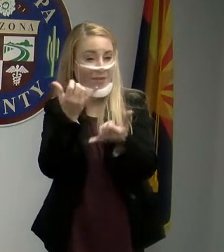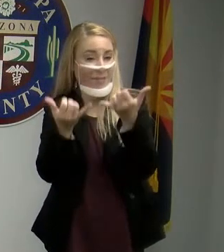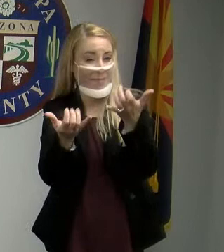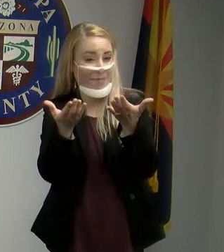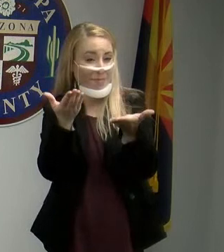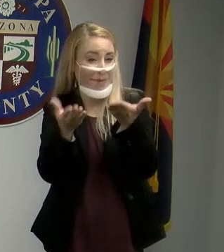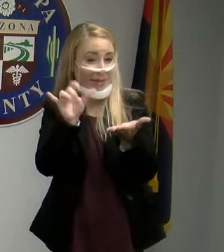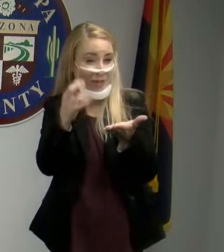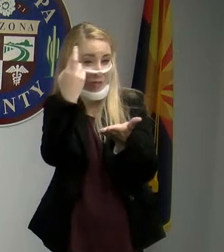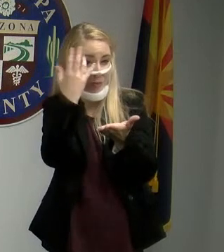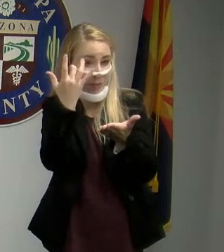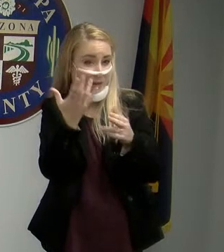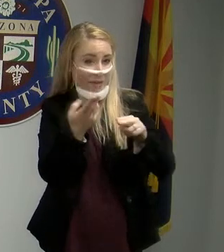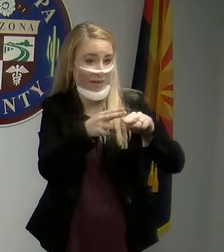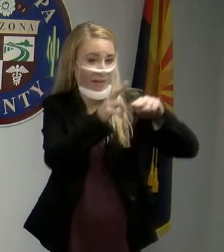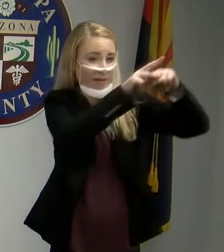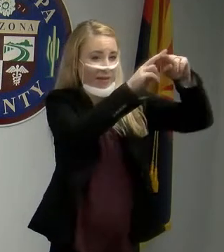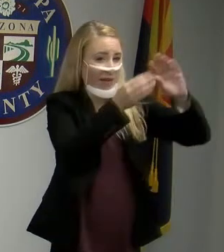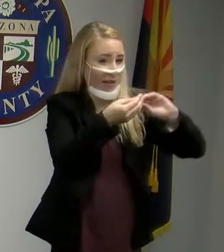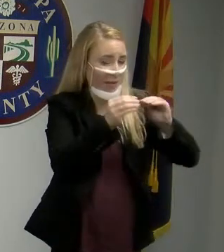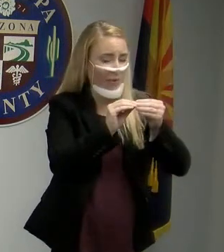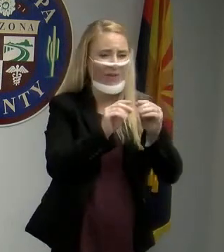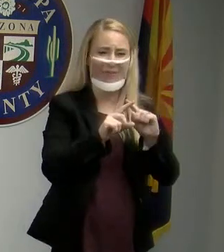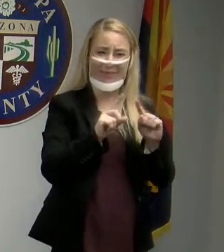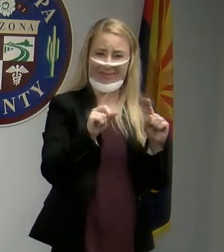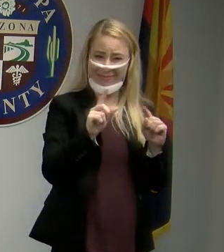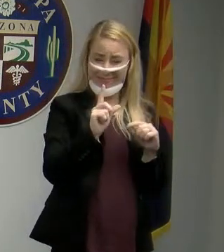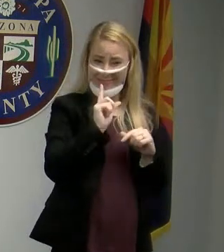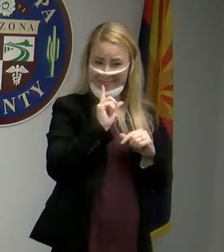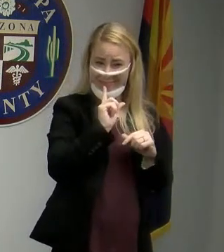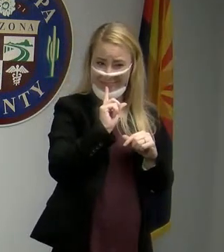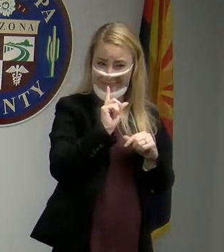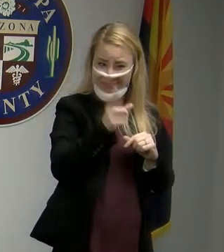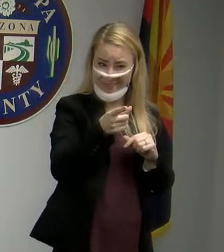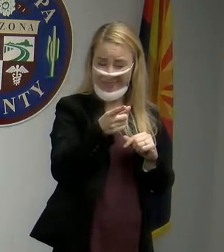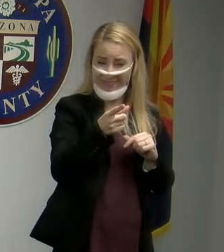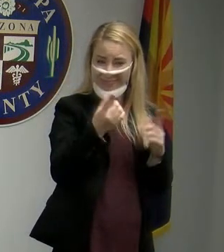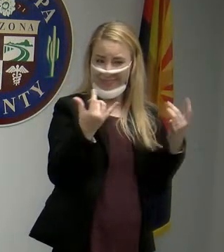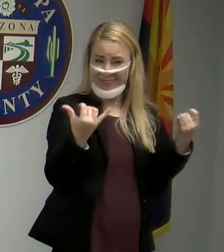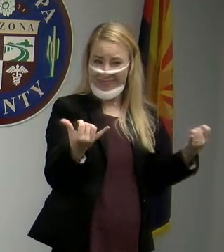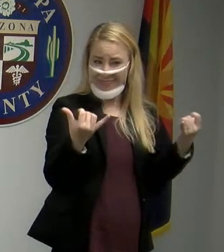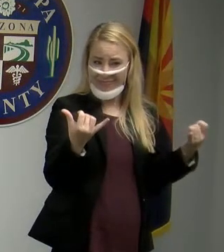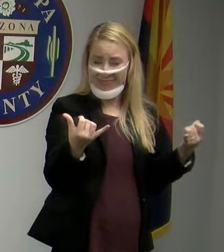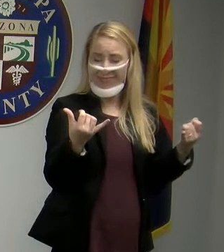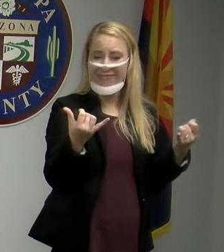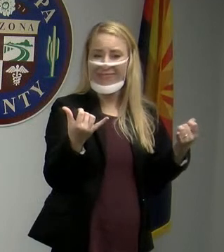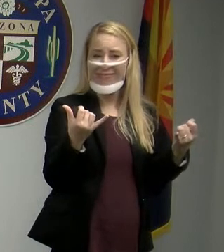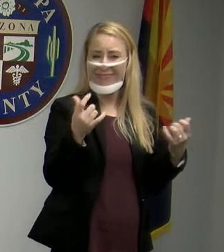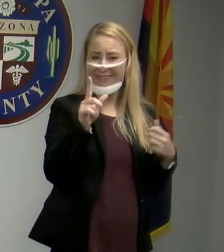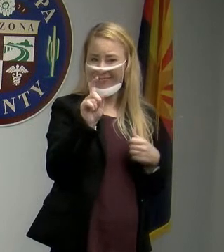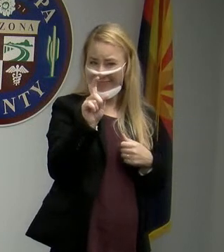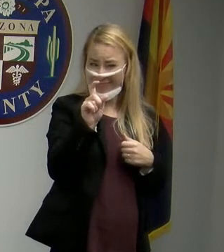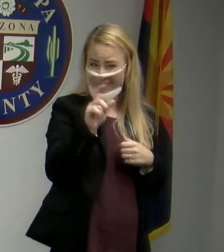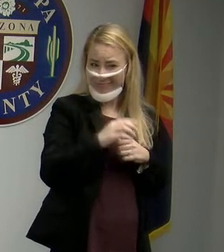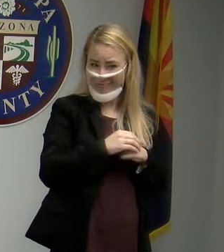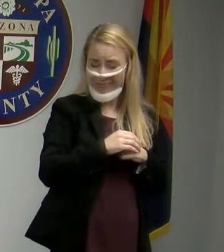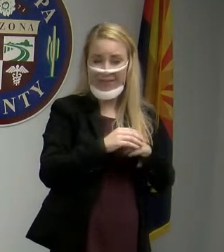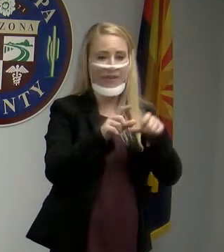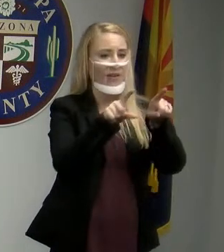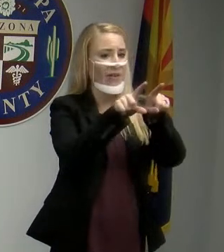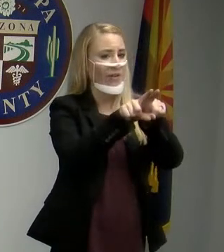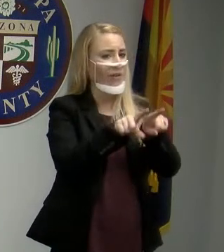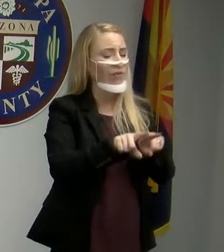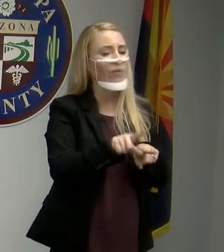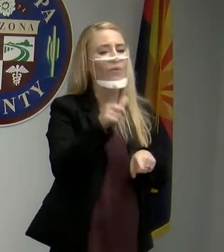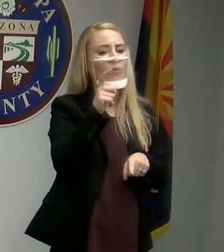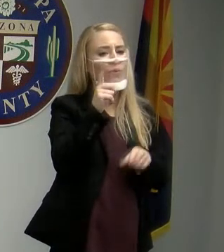number of numbers potentially. But is that actually the case right now? And it comes down to also who